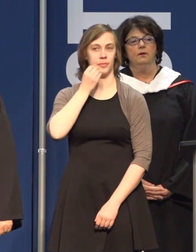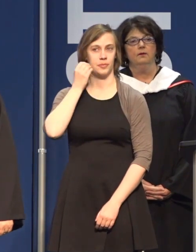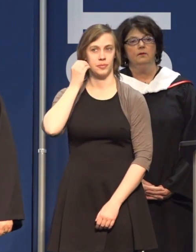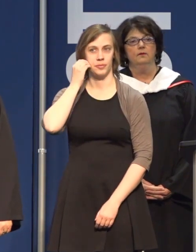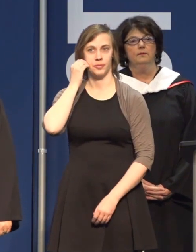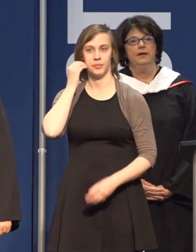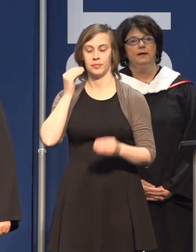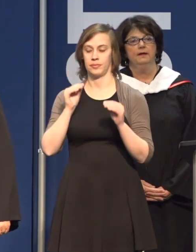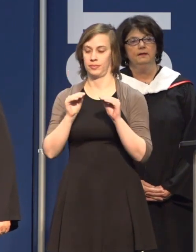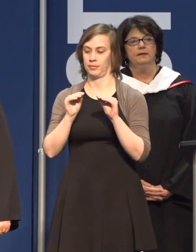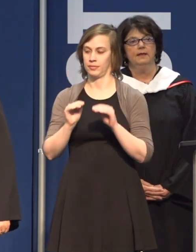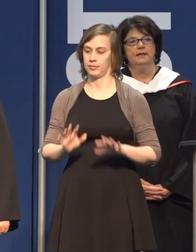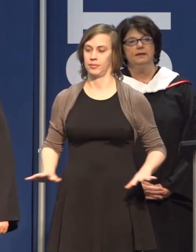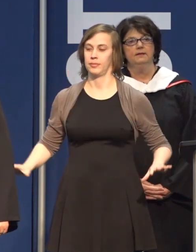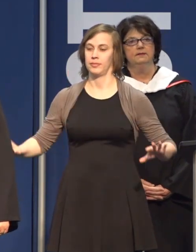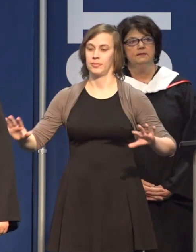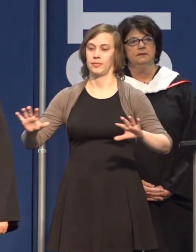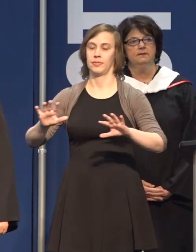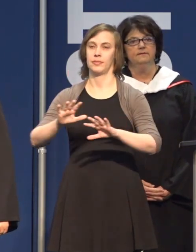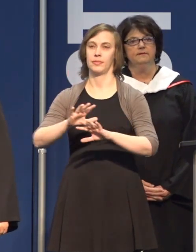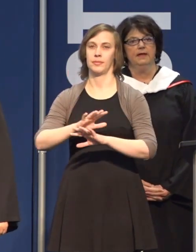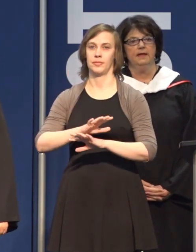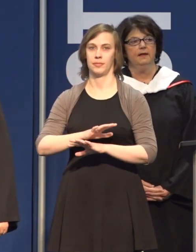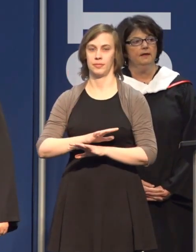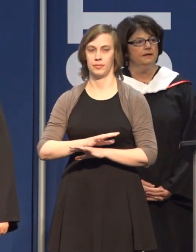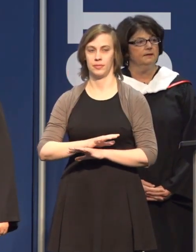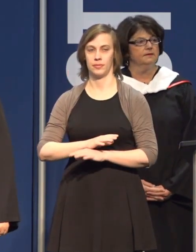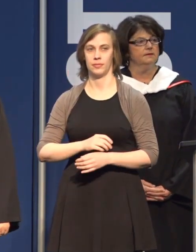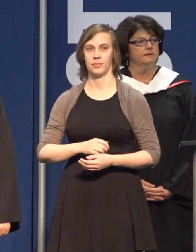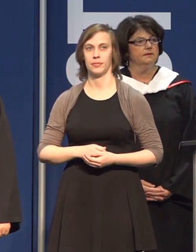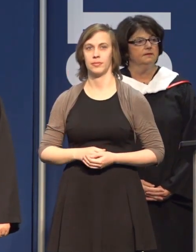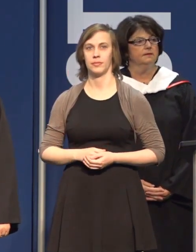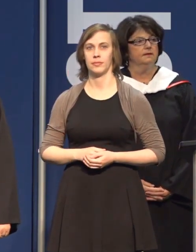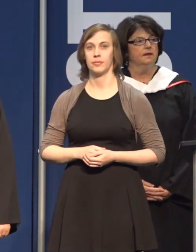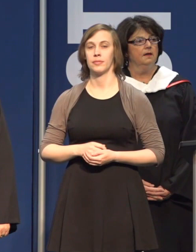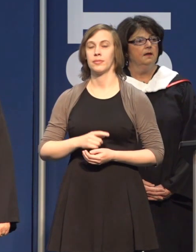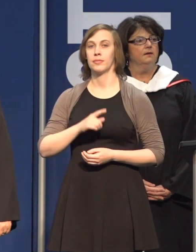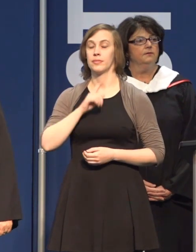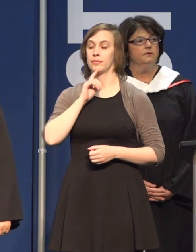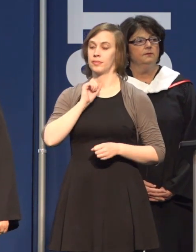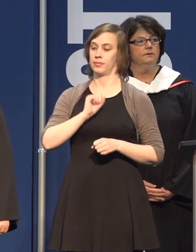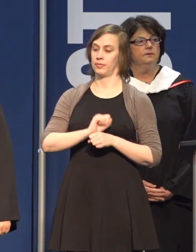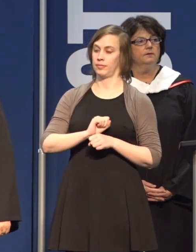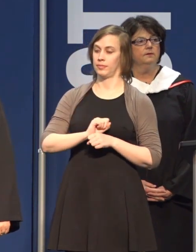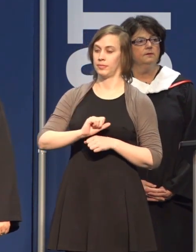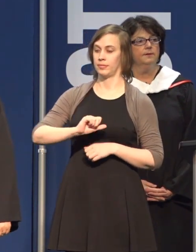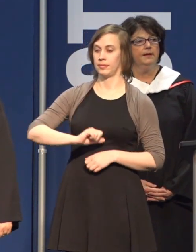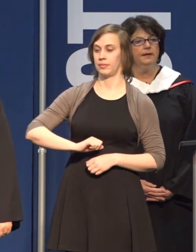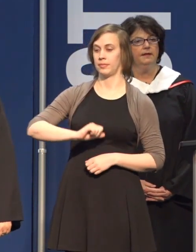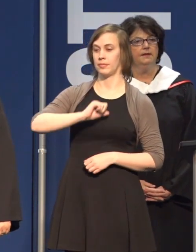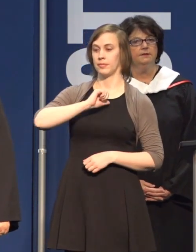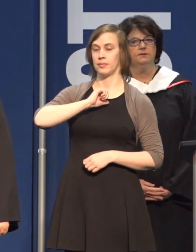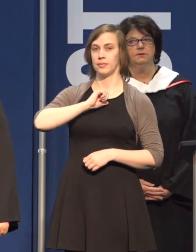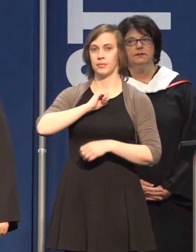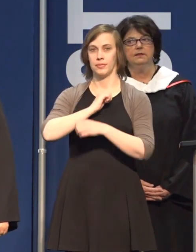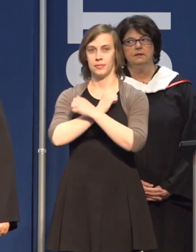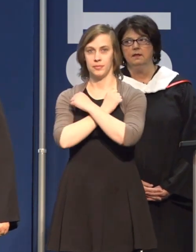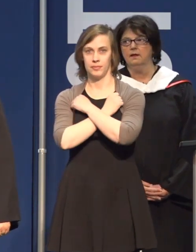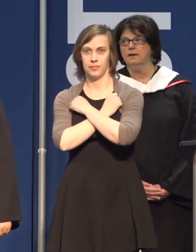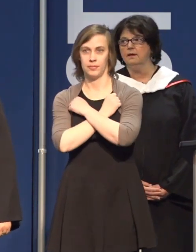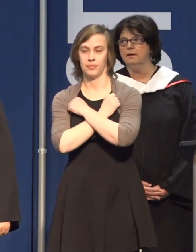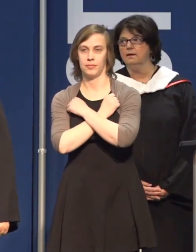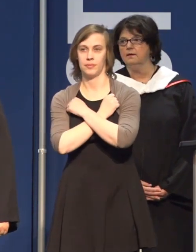our home and native land, true